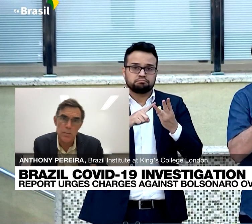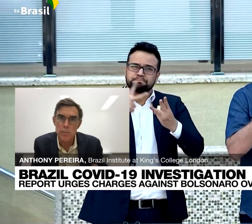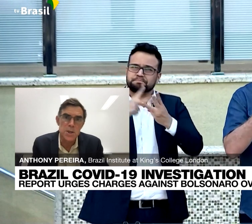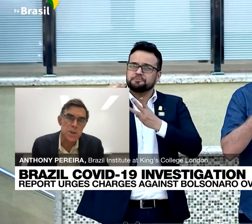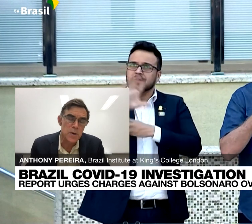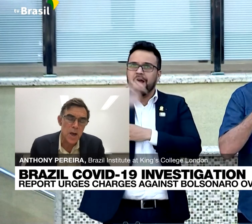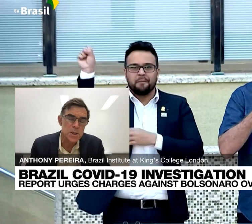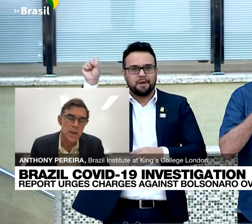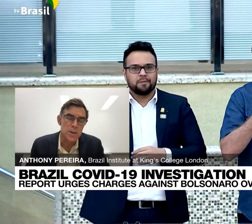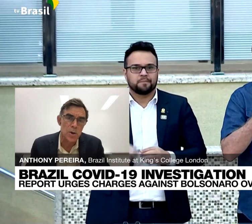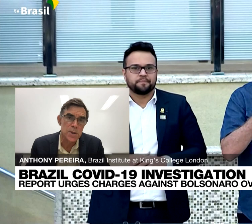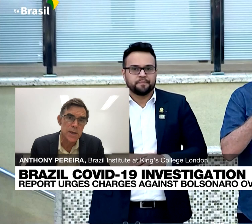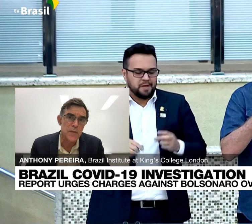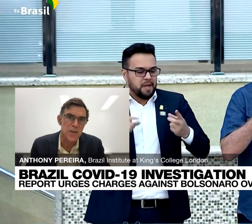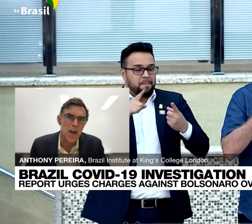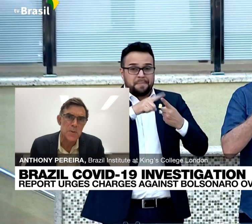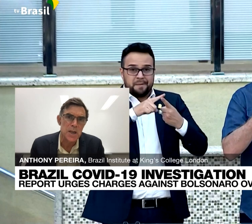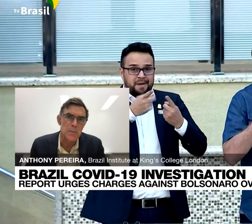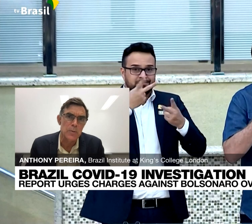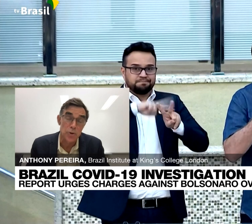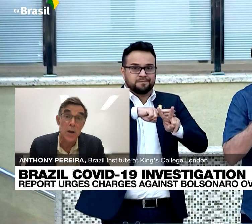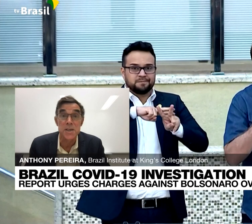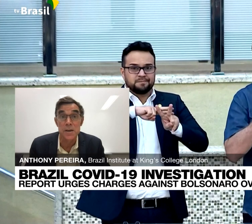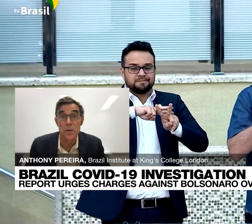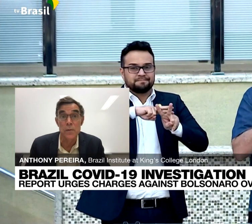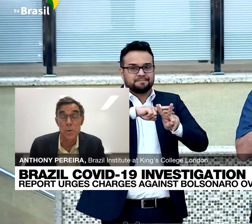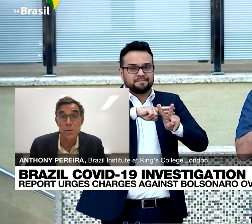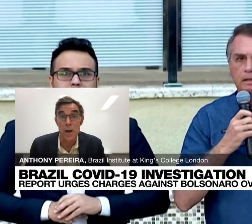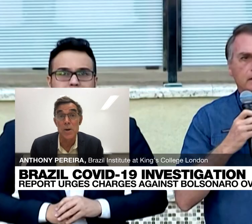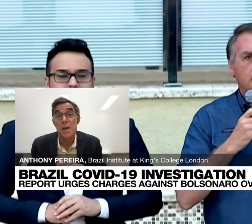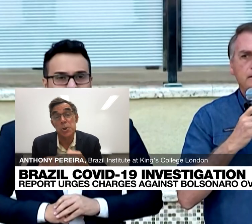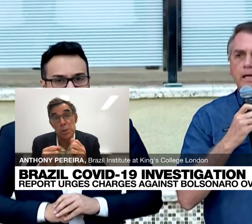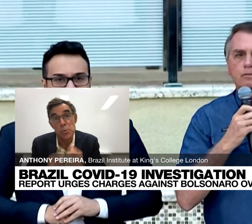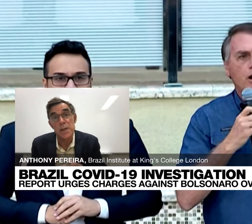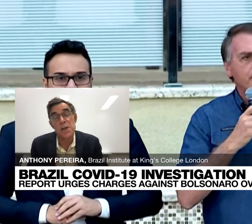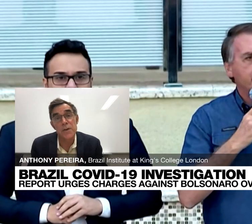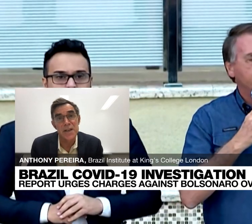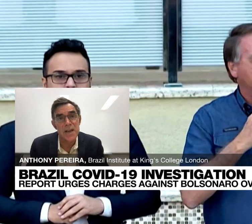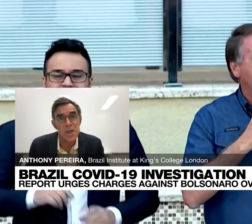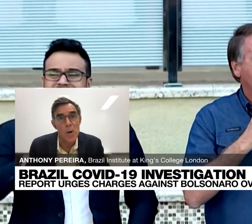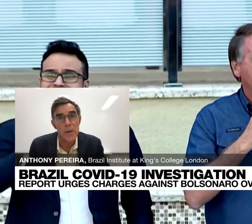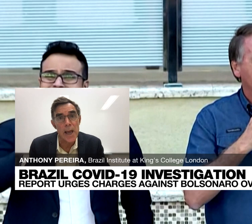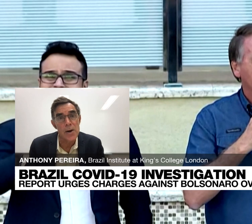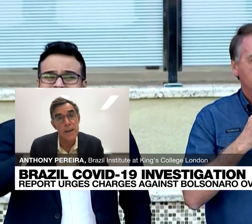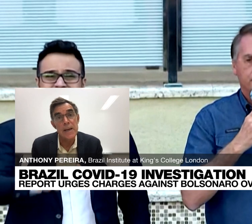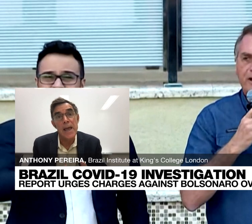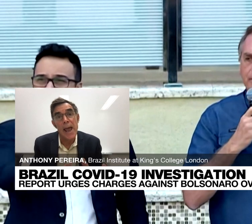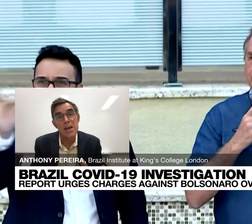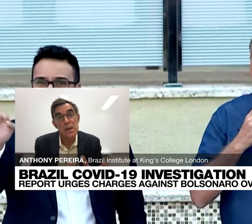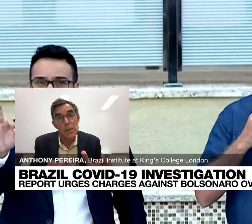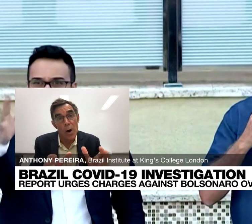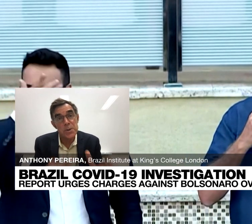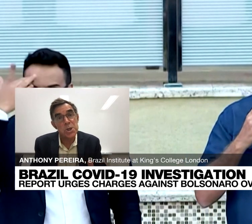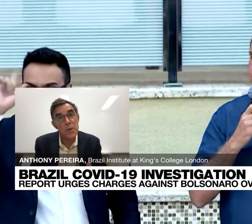The recent survey I saw said 59% of the people do not intend to vote for Bolsonaro. So he's really suffered a dent in his popularity.